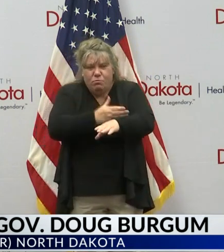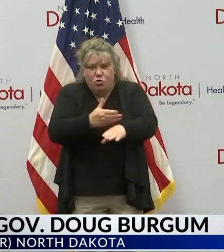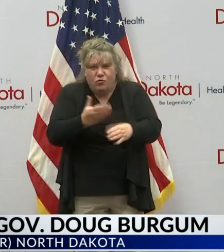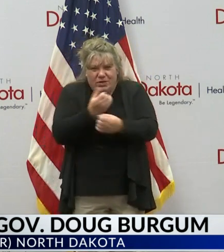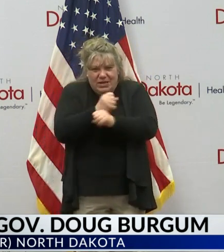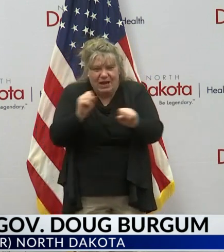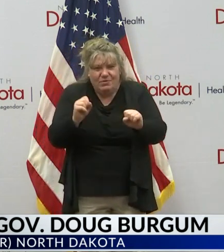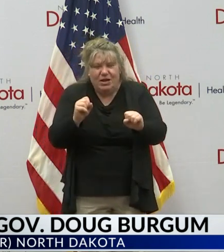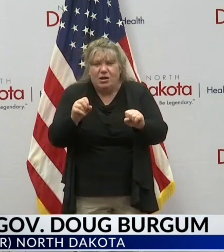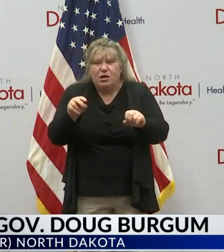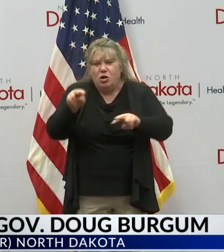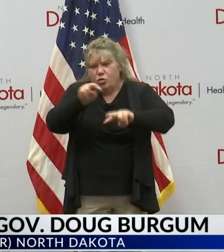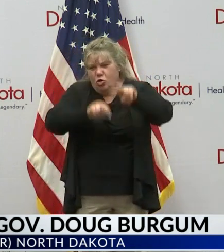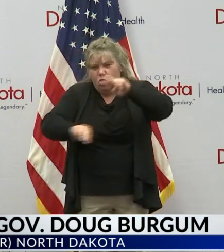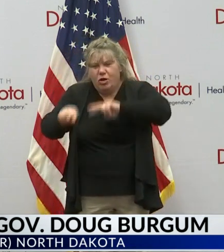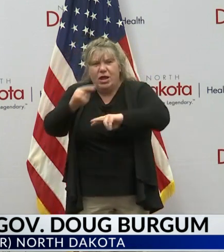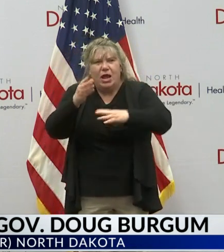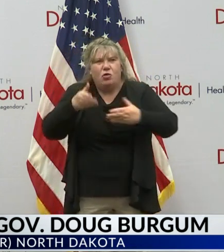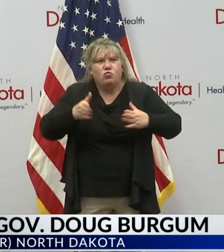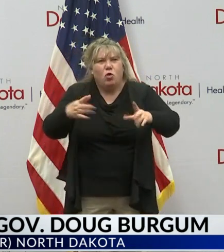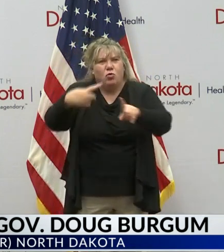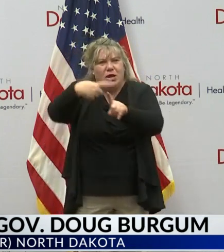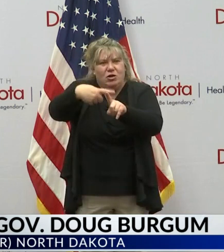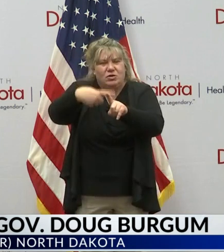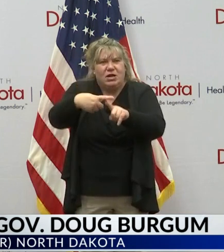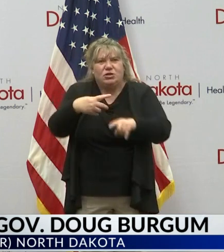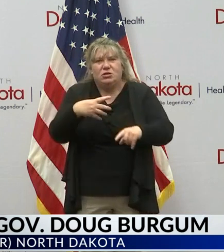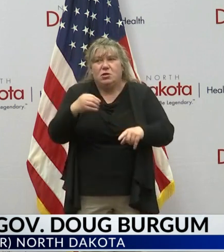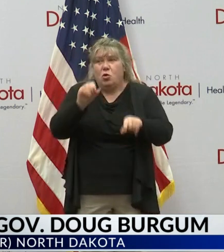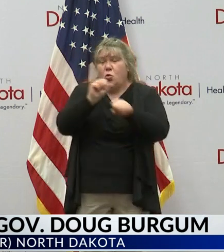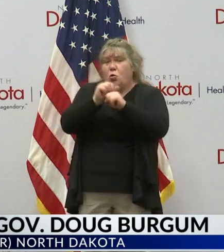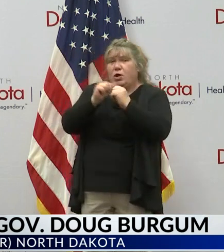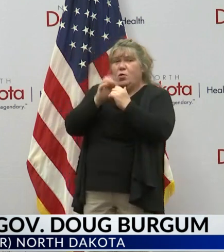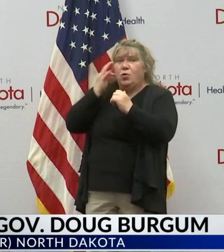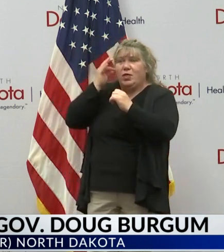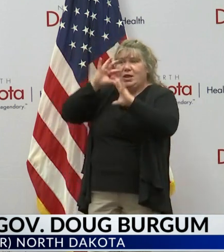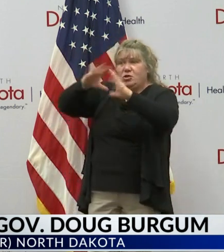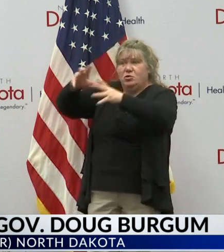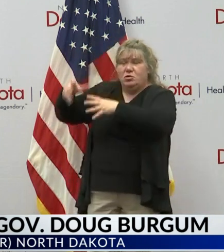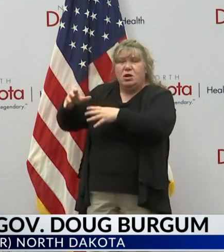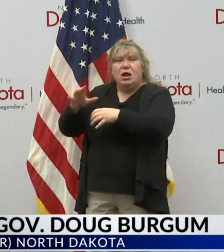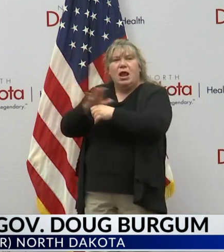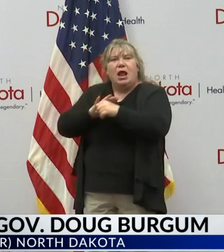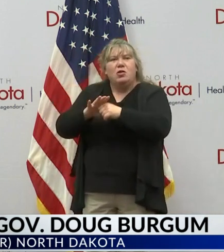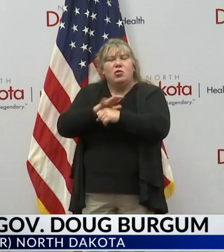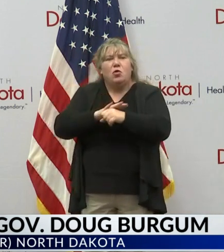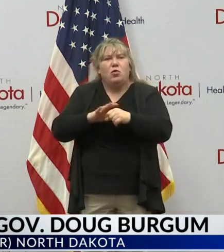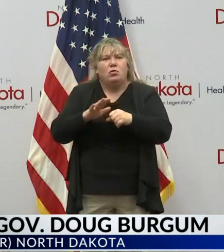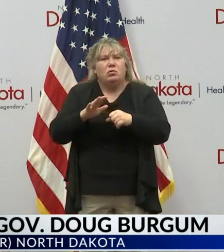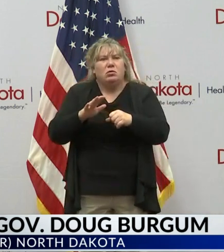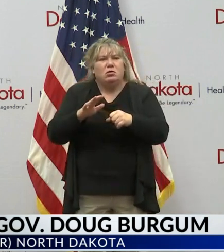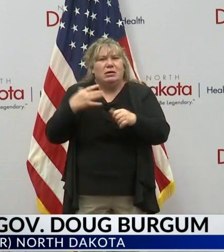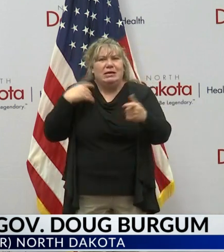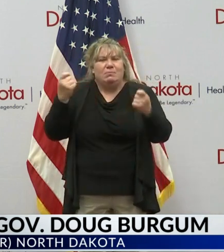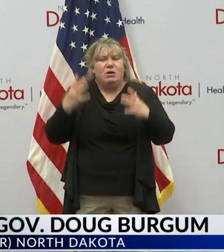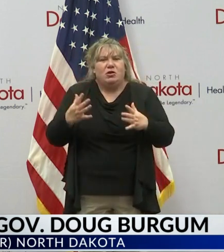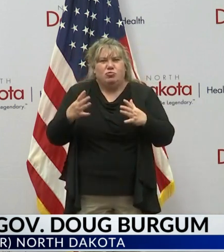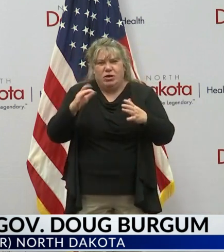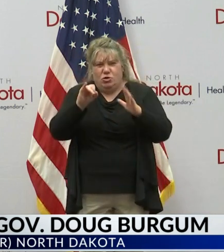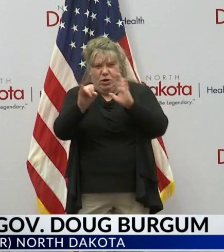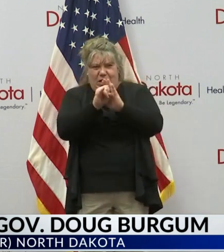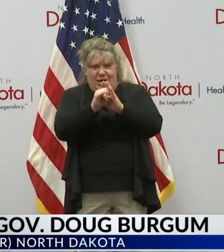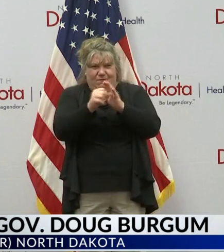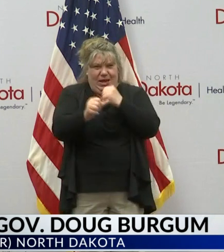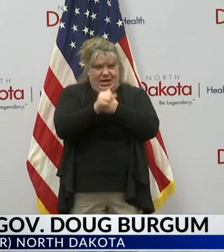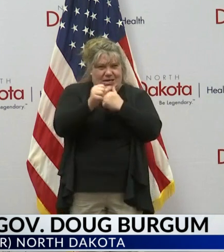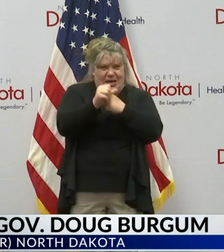in discussion with our tribes and with local officials around the state to identify those areas and change those and fix